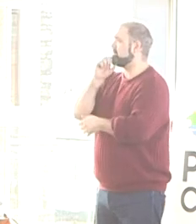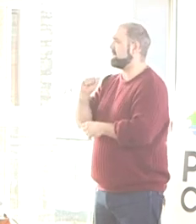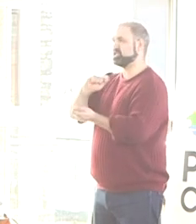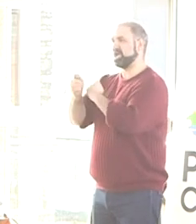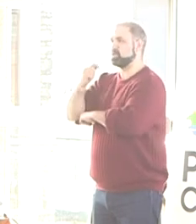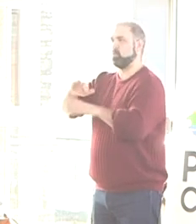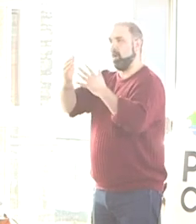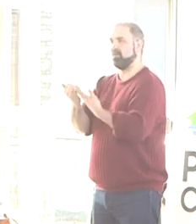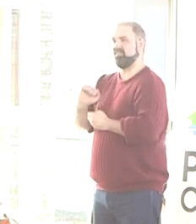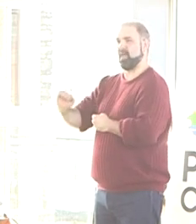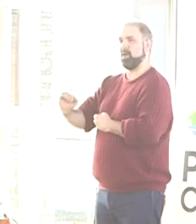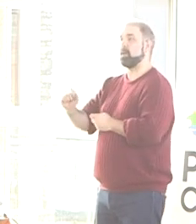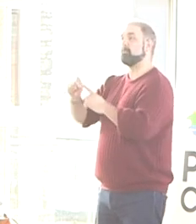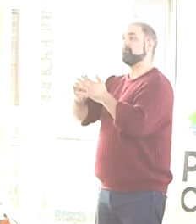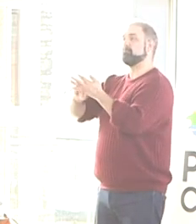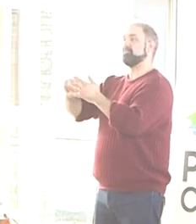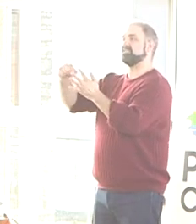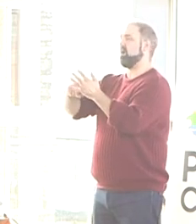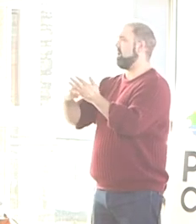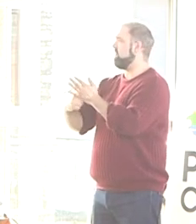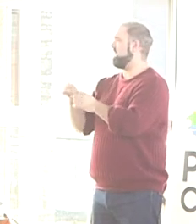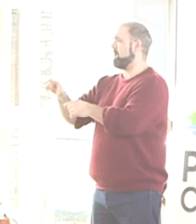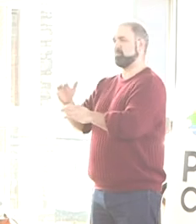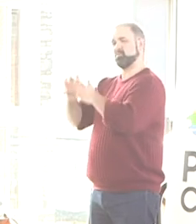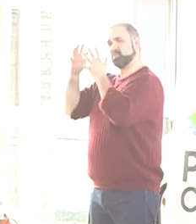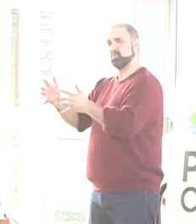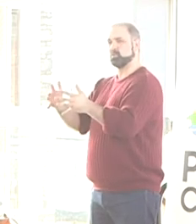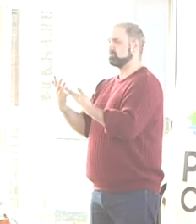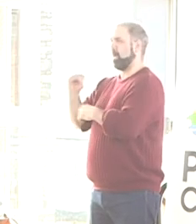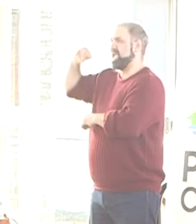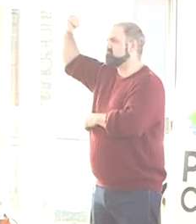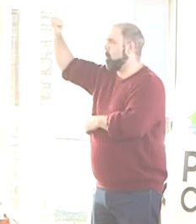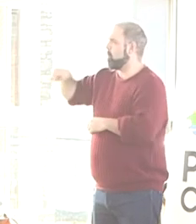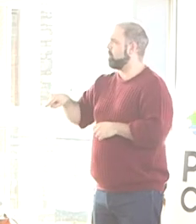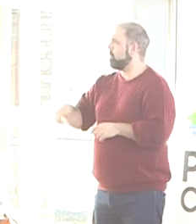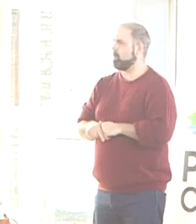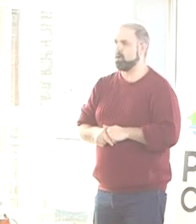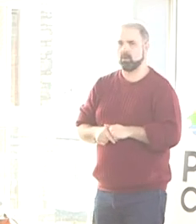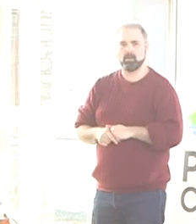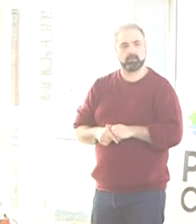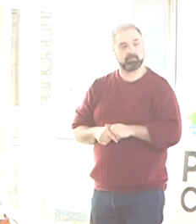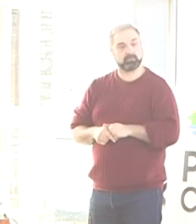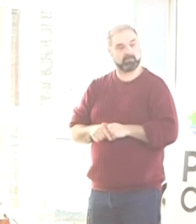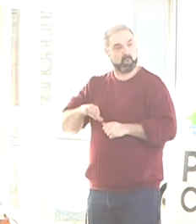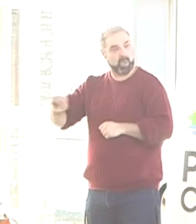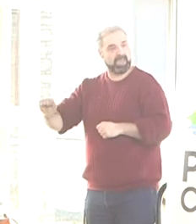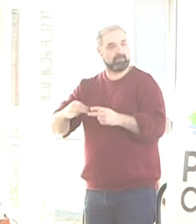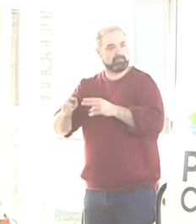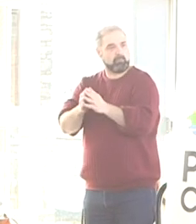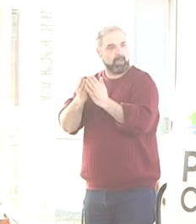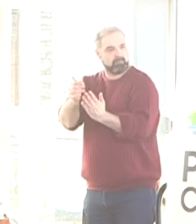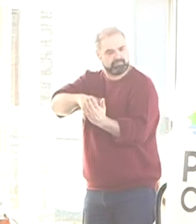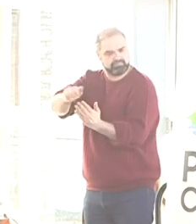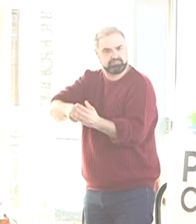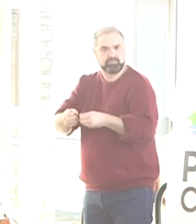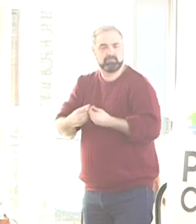ways. Peter Ashman was just a huge hero. And his papers are about to be collected, aren't